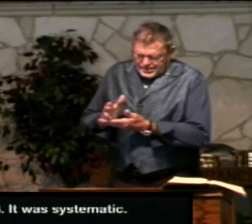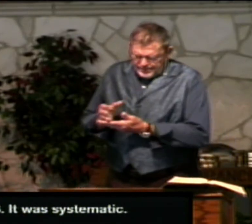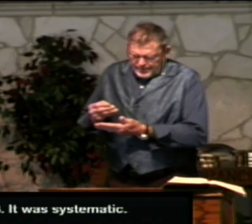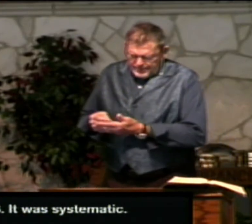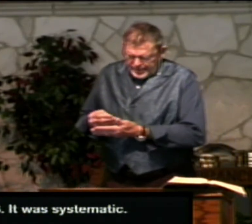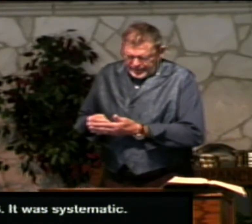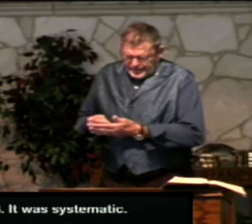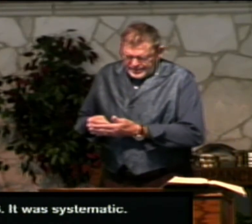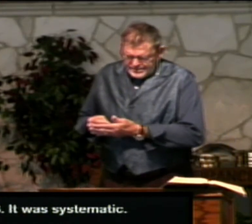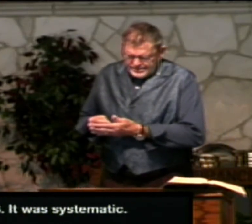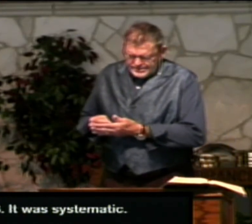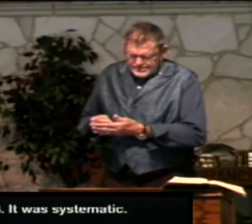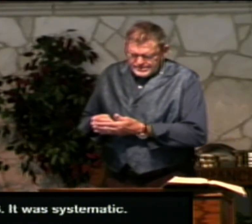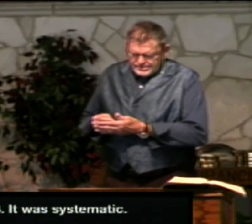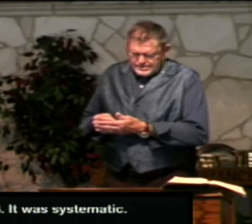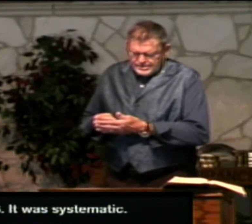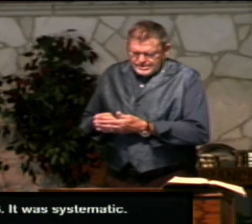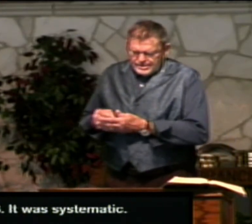a sum of money